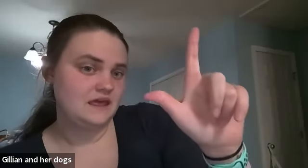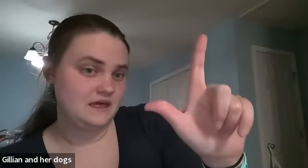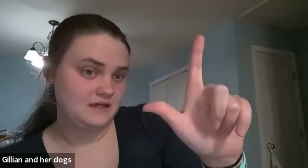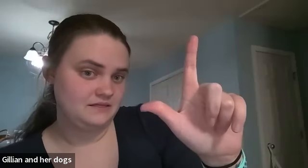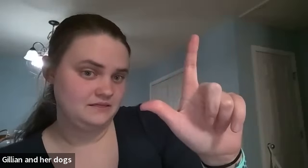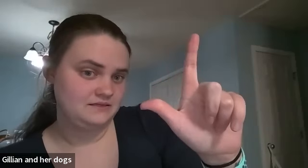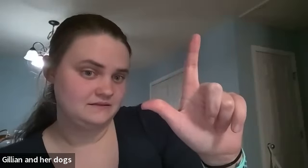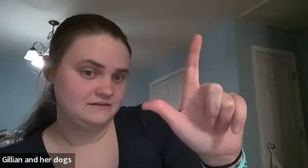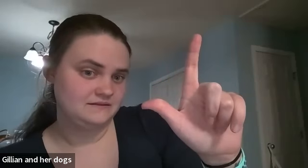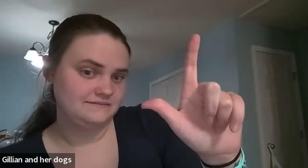L,